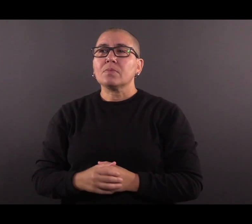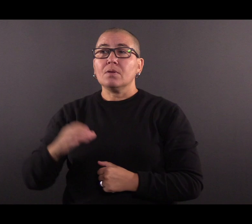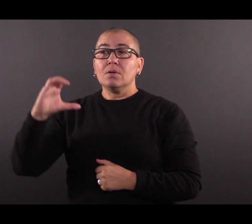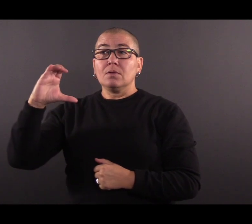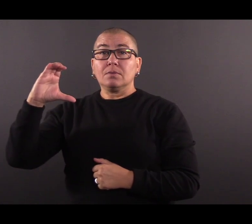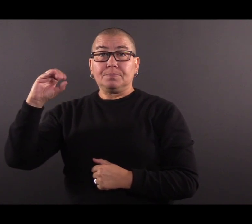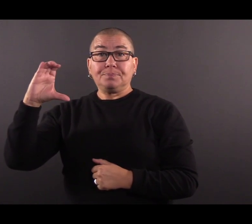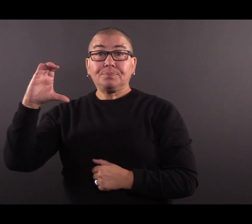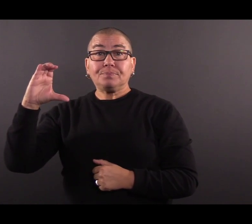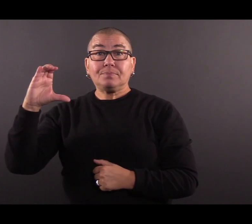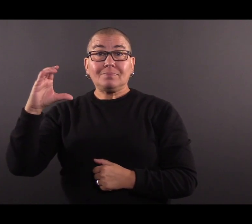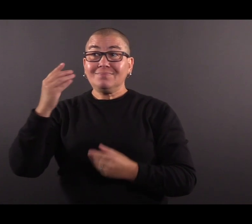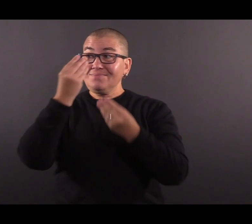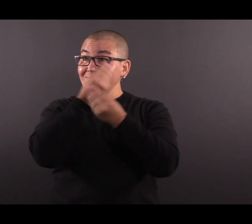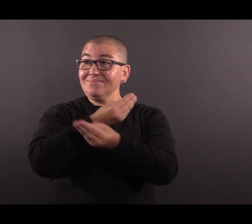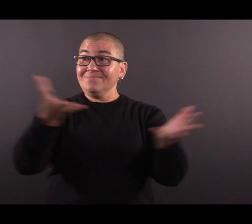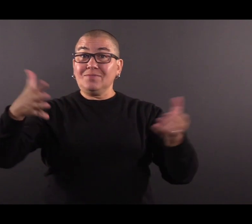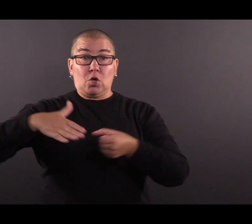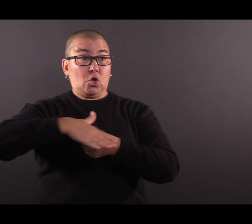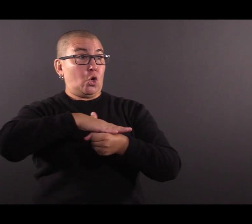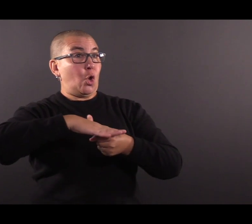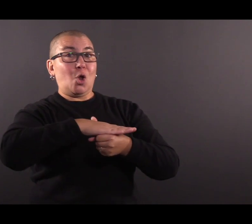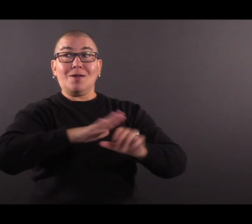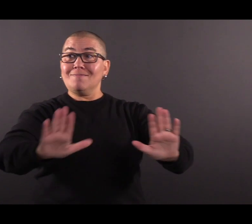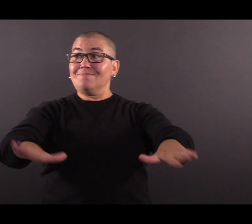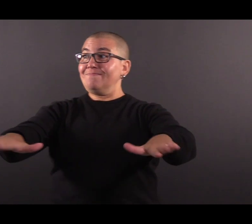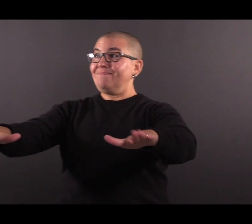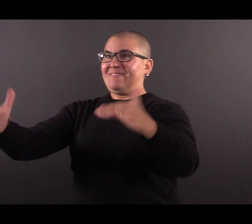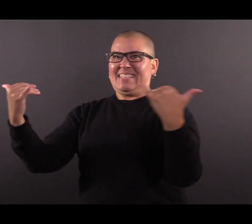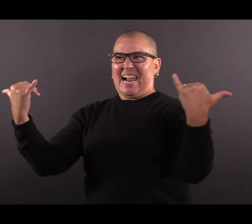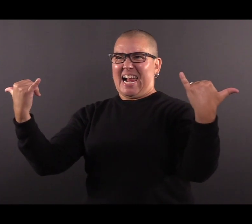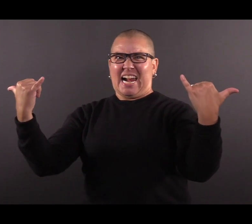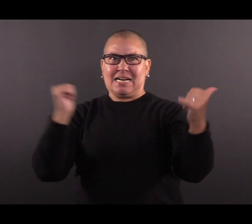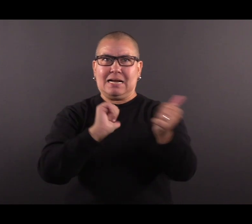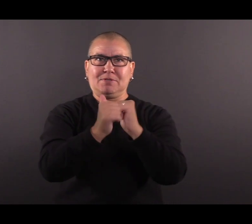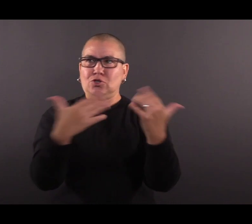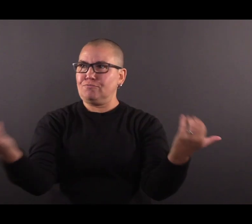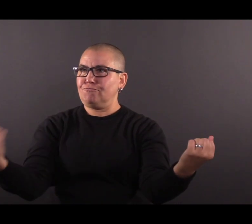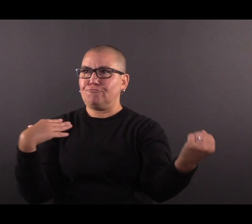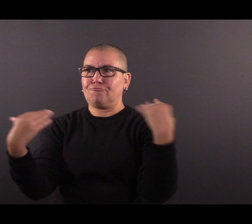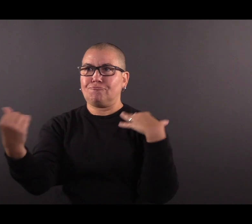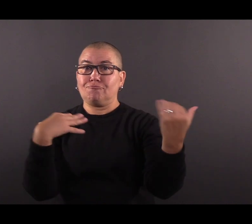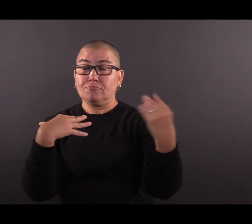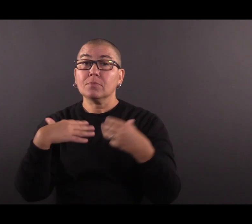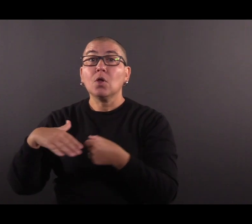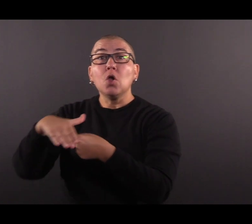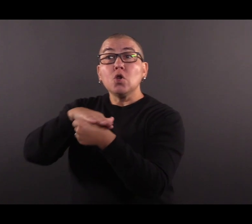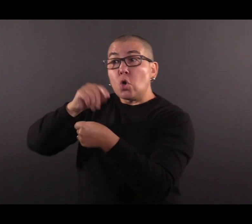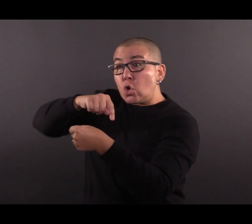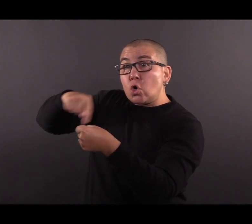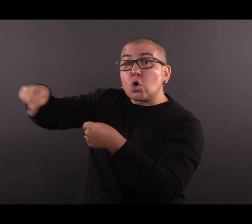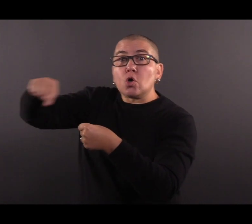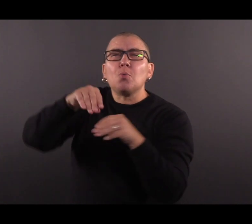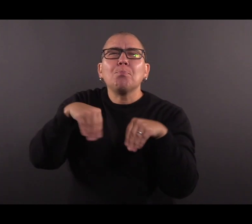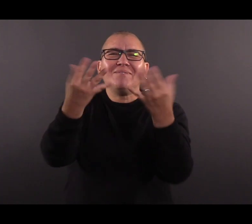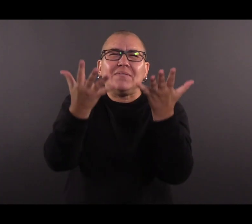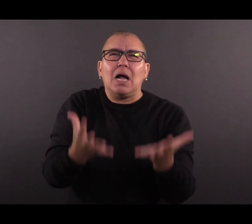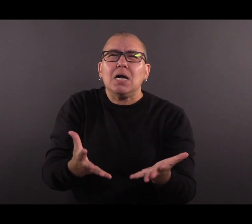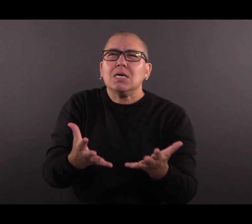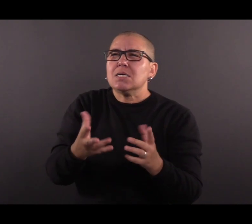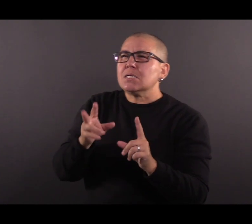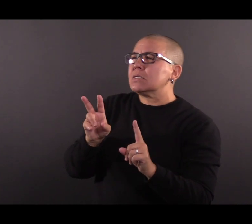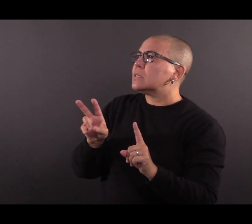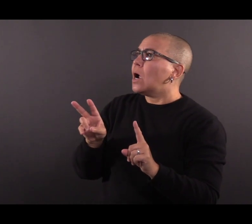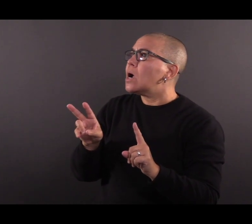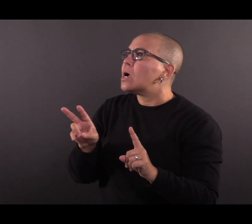The COC releases information about the local competition process for providers. Local providers who are interested in applying